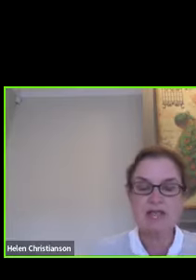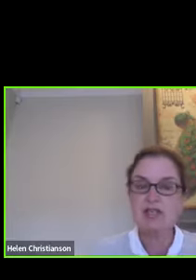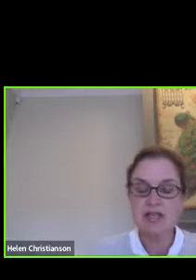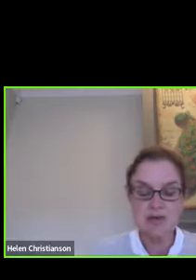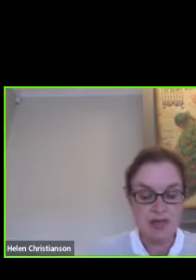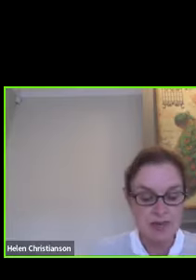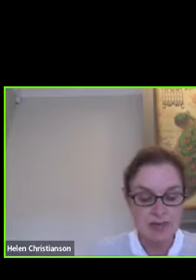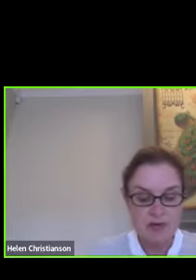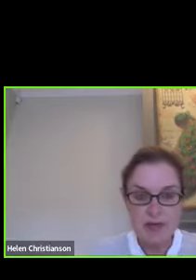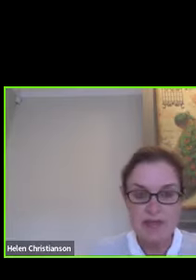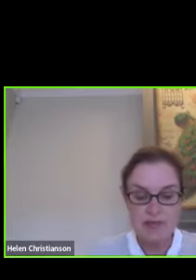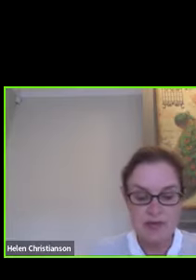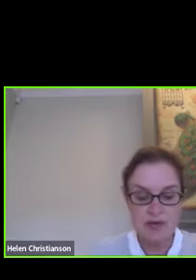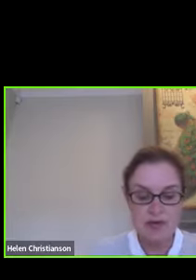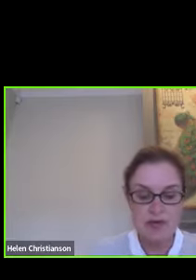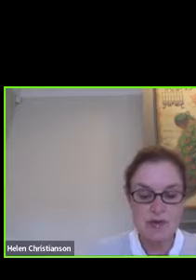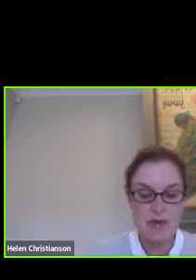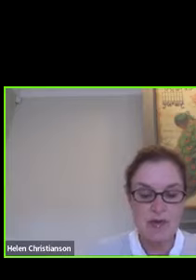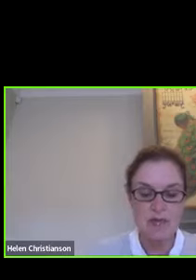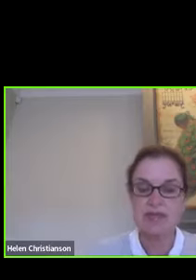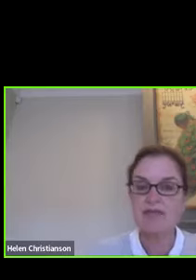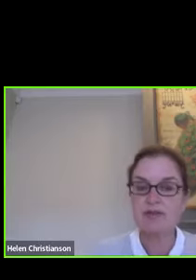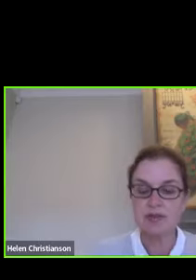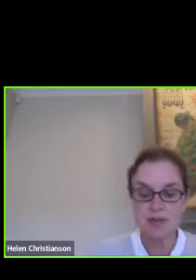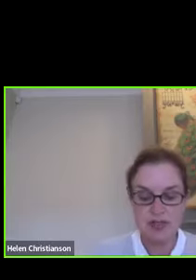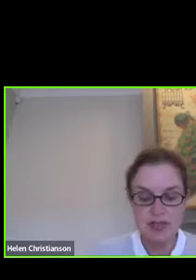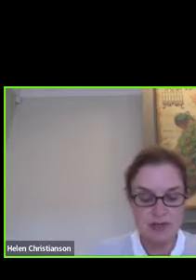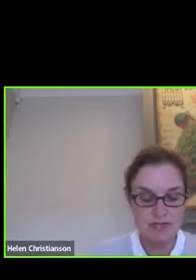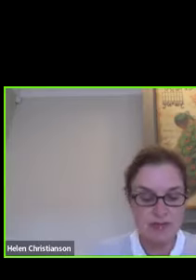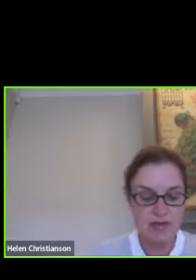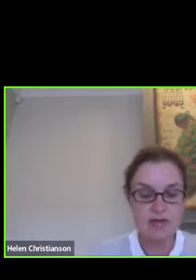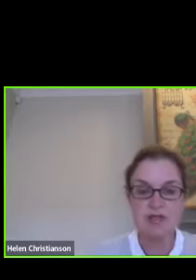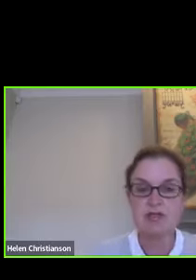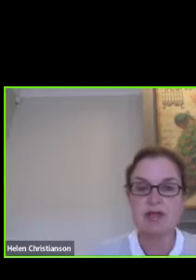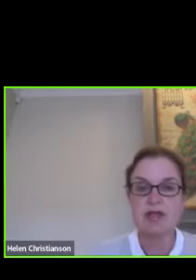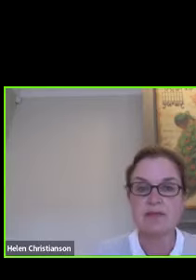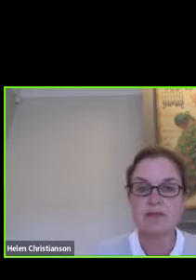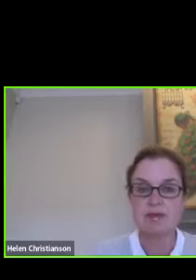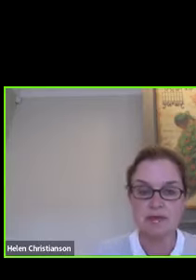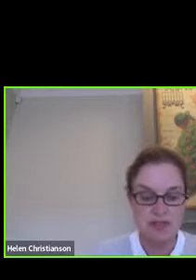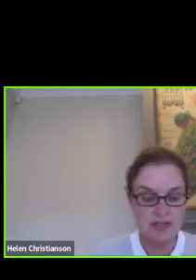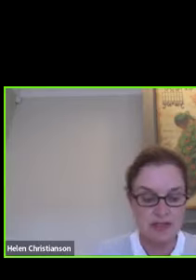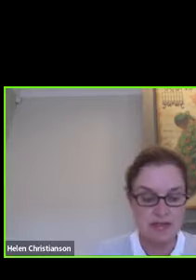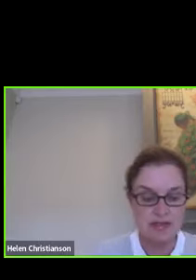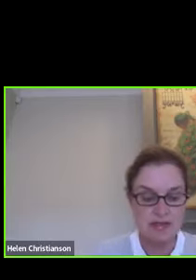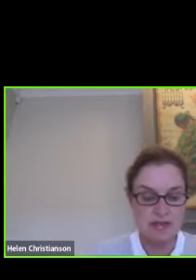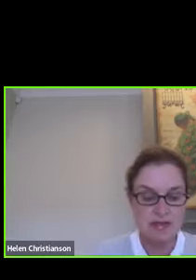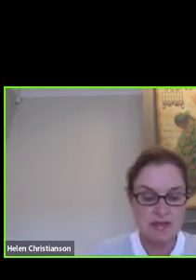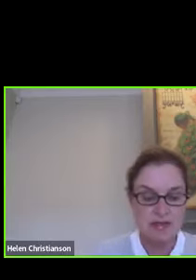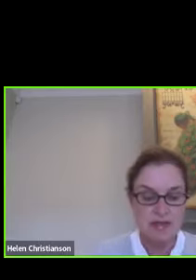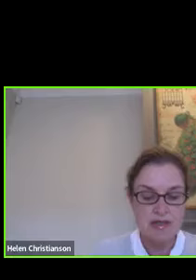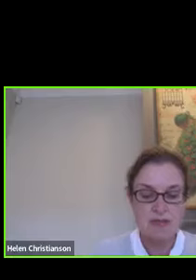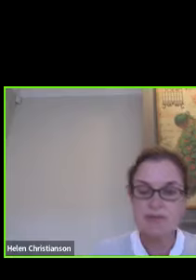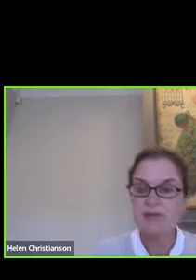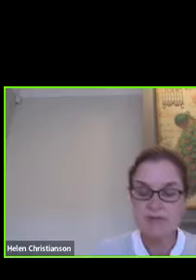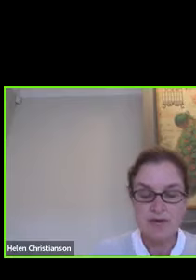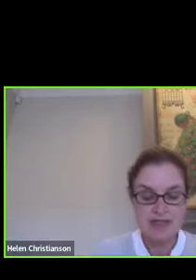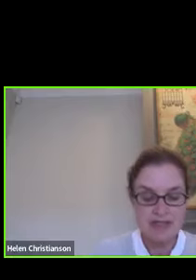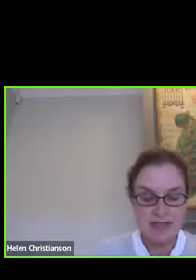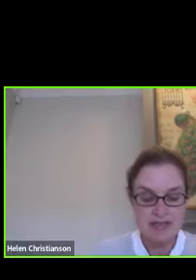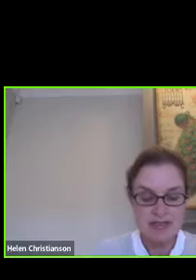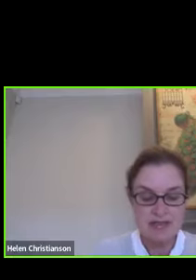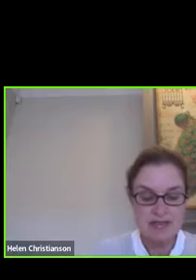I would like to share a couple of comments with you, but leave the majority of my allotted time to questions.